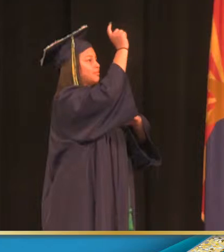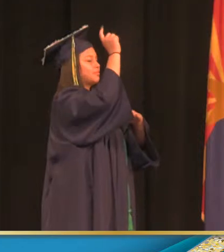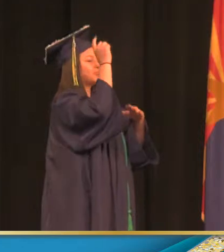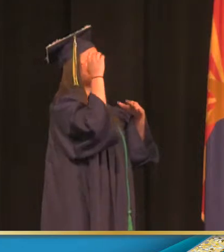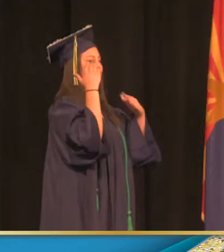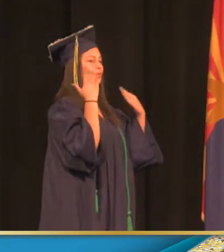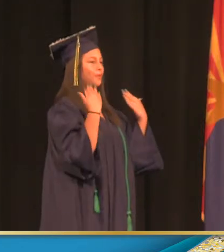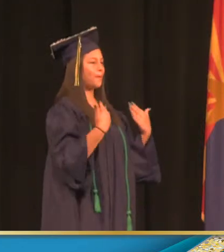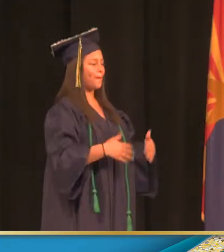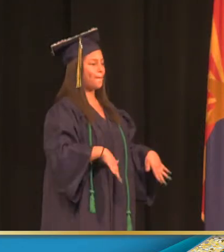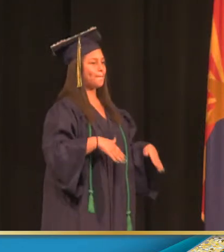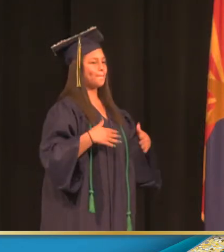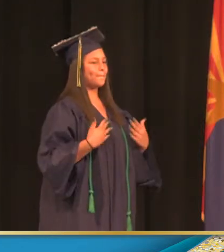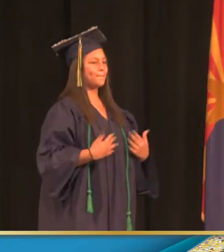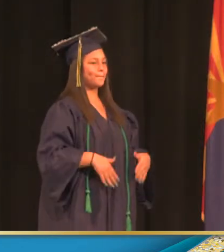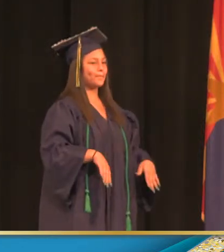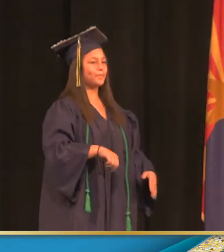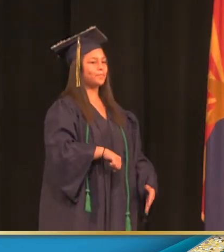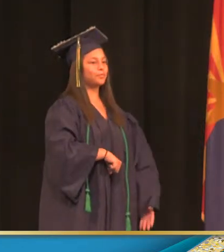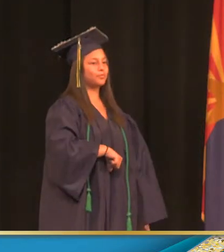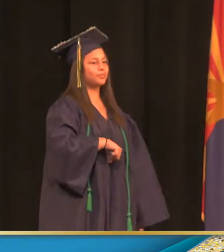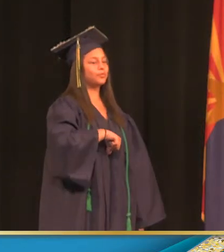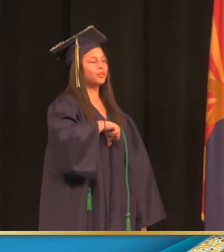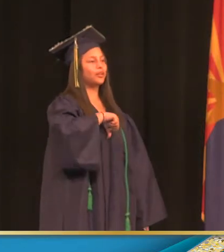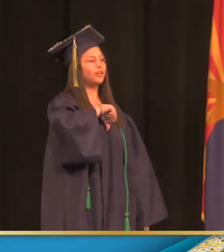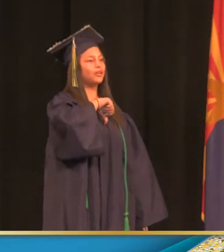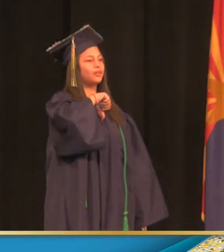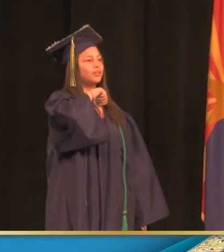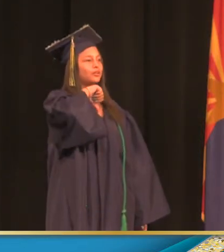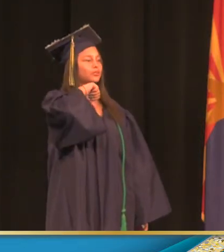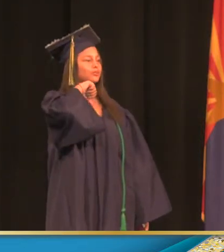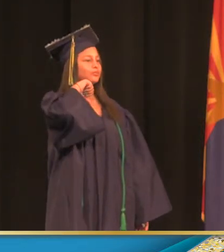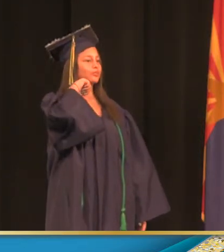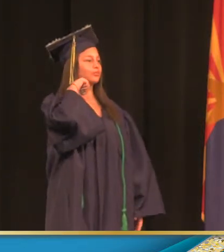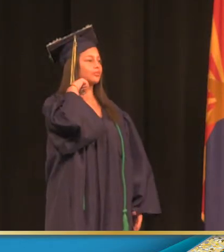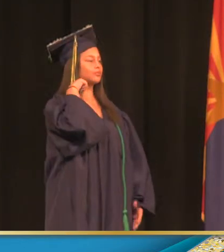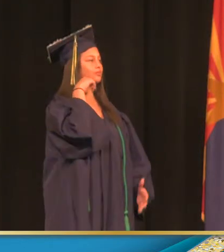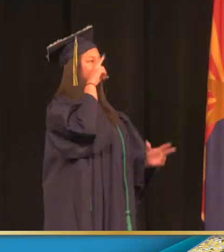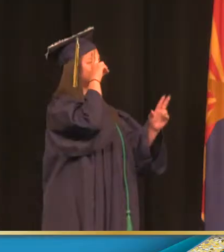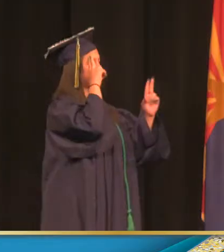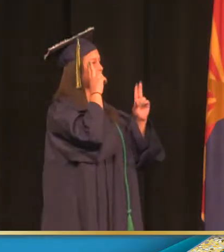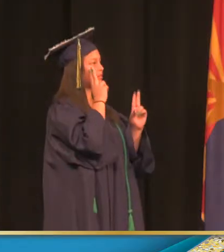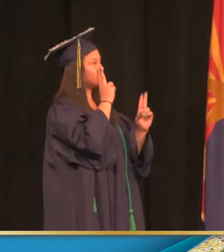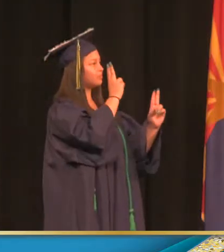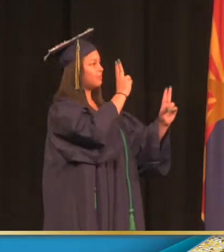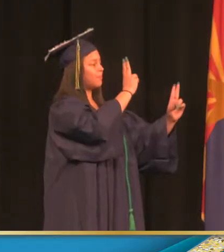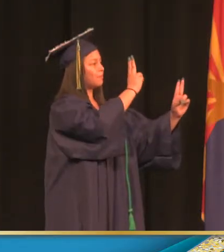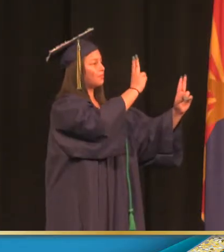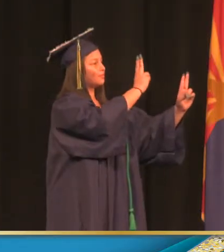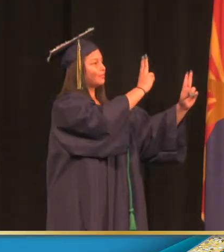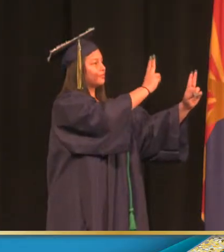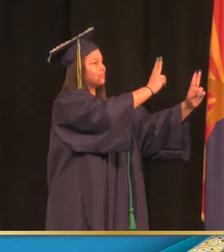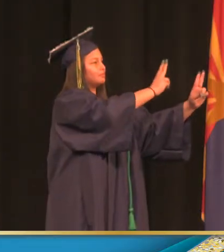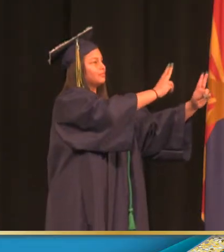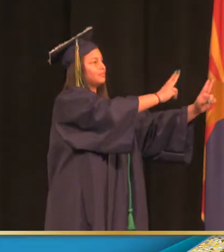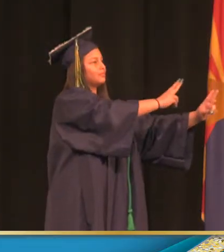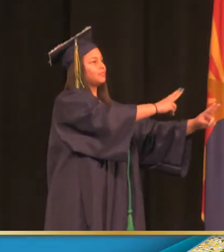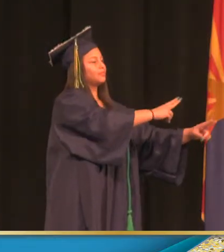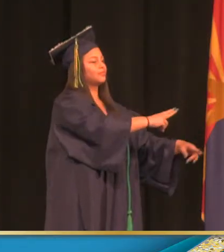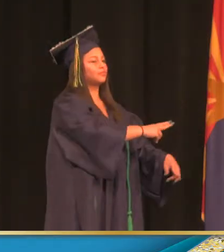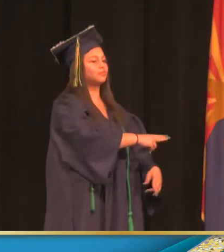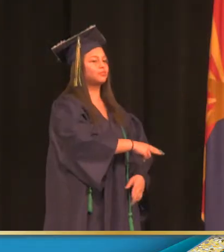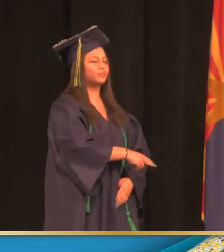dawn's early light what so proudly we